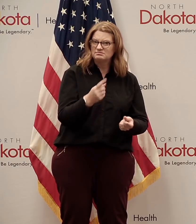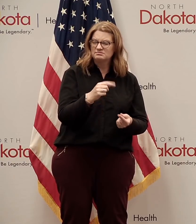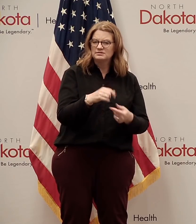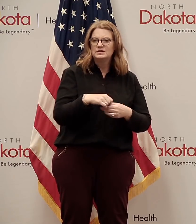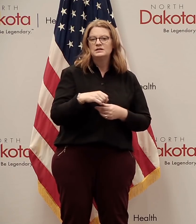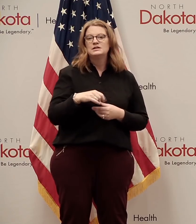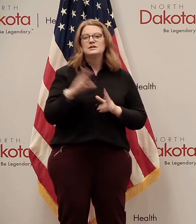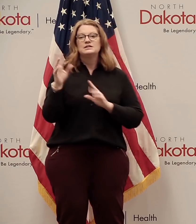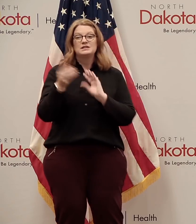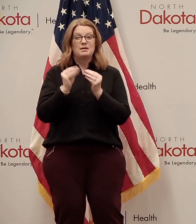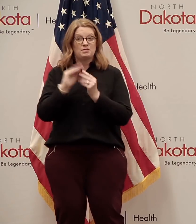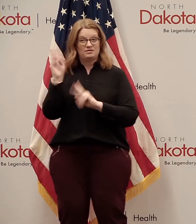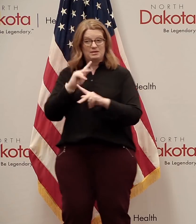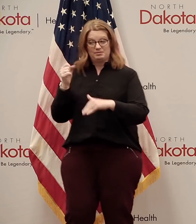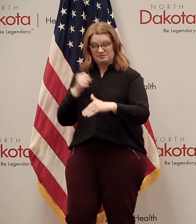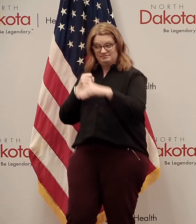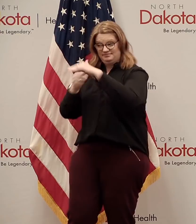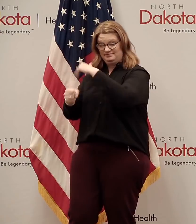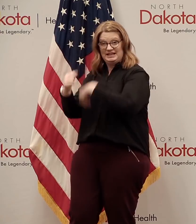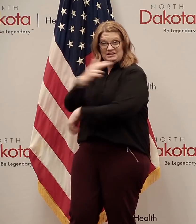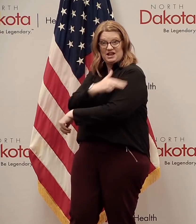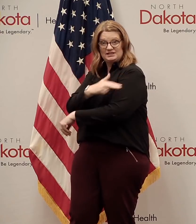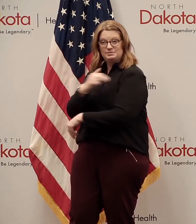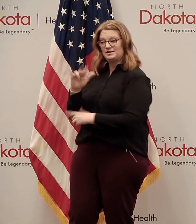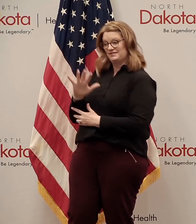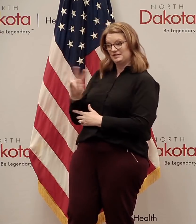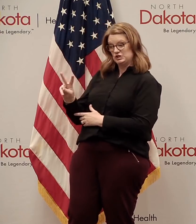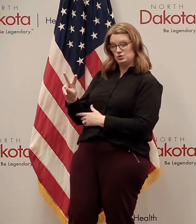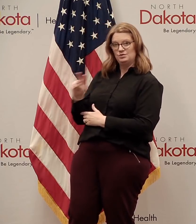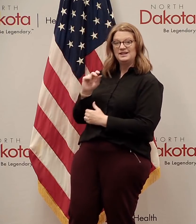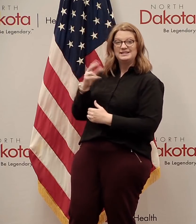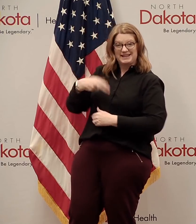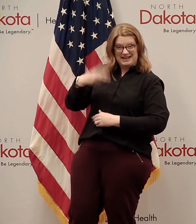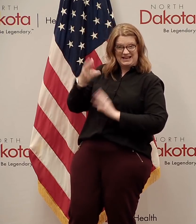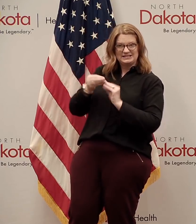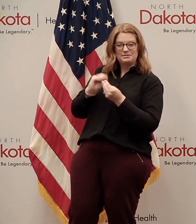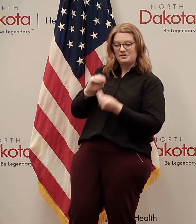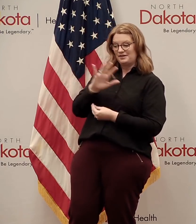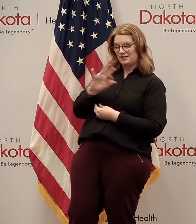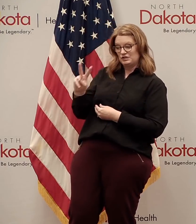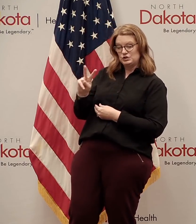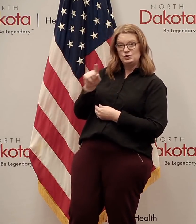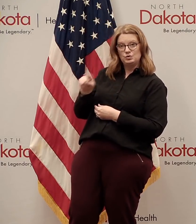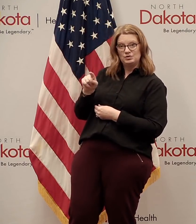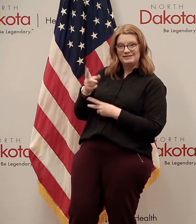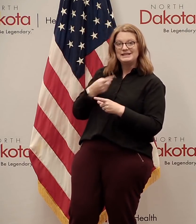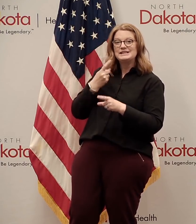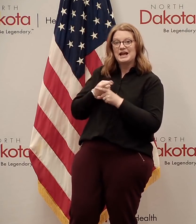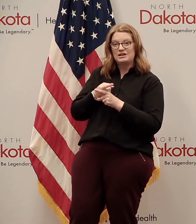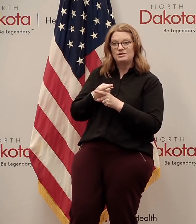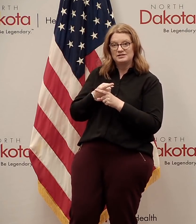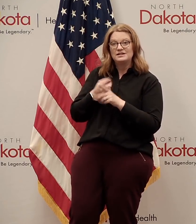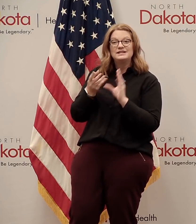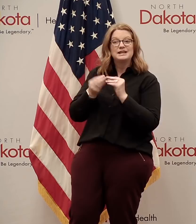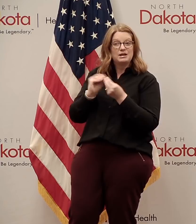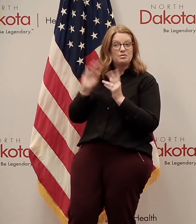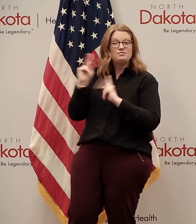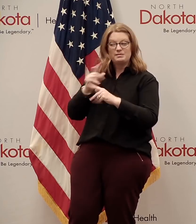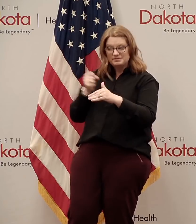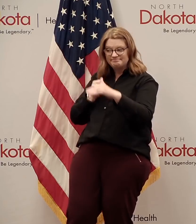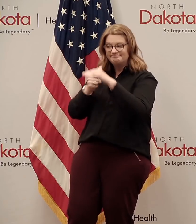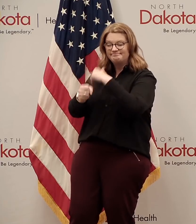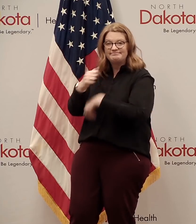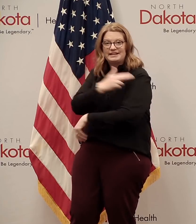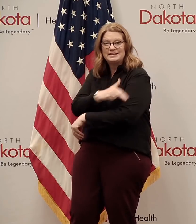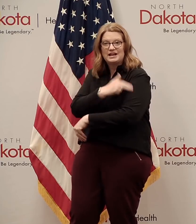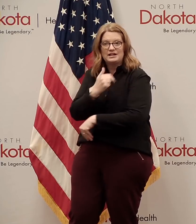52 hospitalization, that was also our highest number to date. The 52 hospitalizations, that's accurate. That's how many people are in the hospital today. We